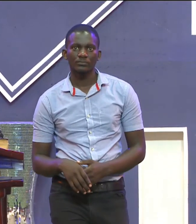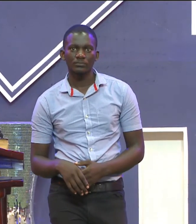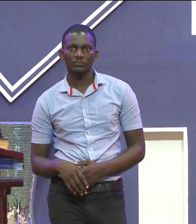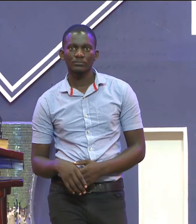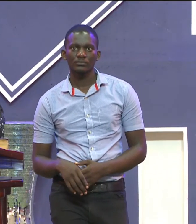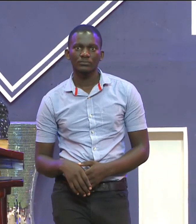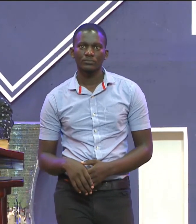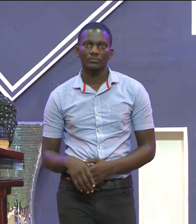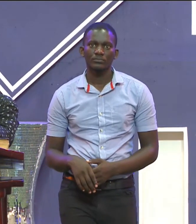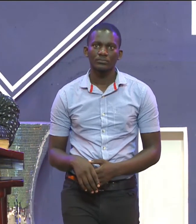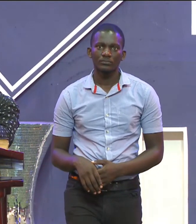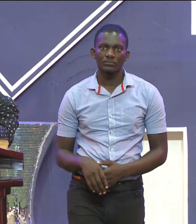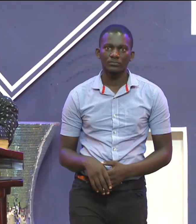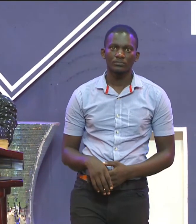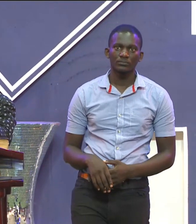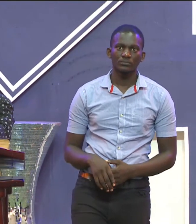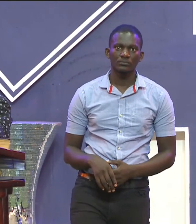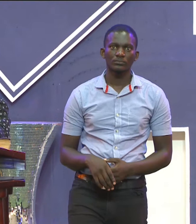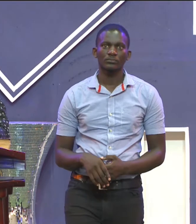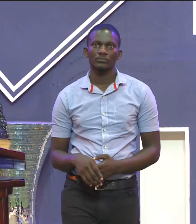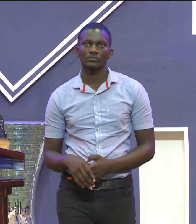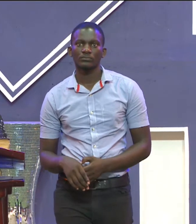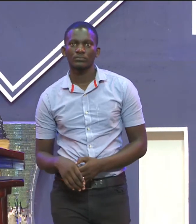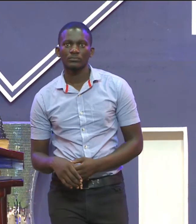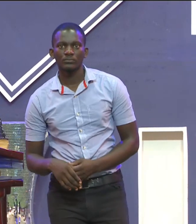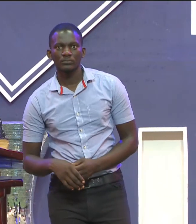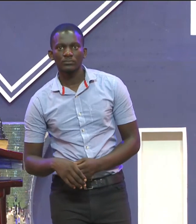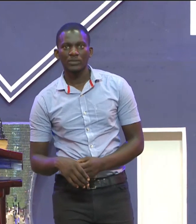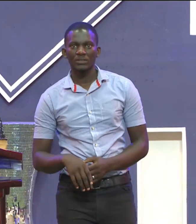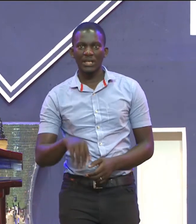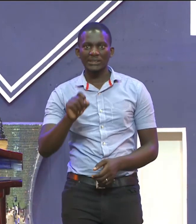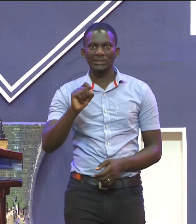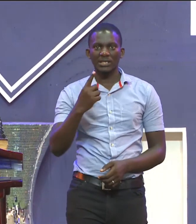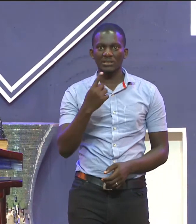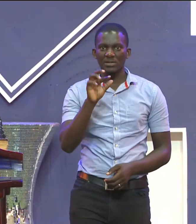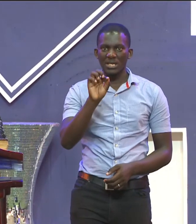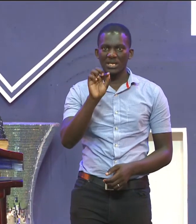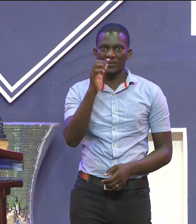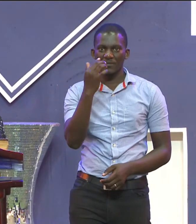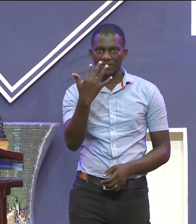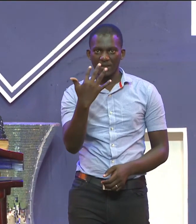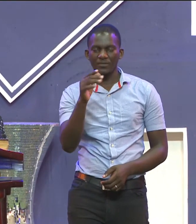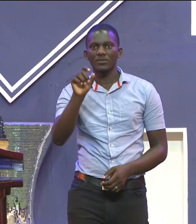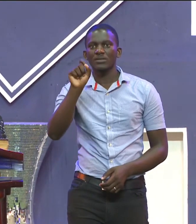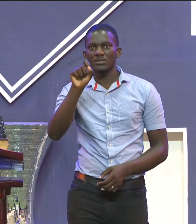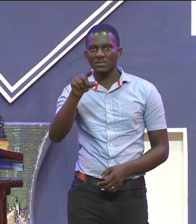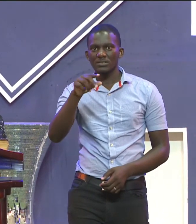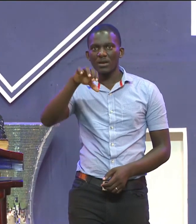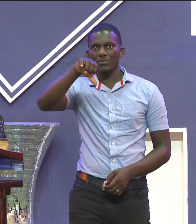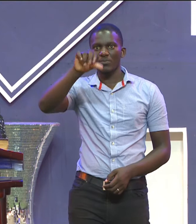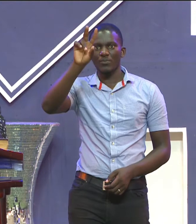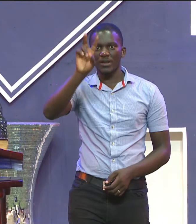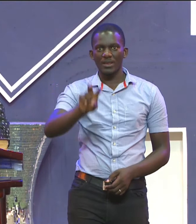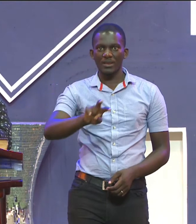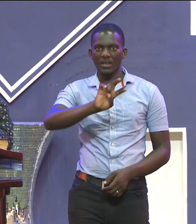11 62 185. Era oboli no kunyiga okifuna oboli no kunyiga star. Monana tano star mwenda